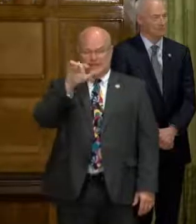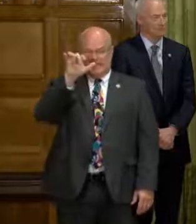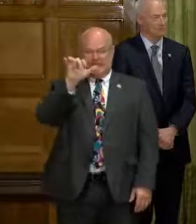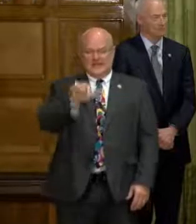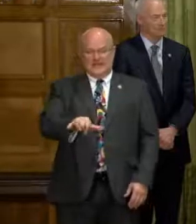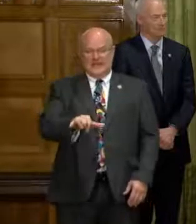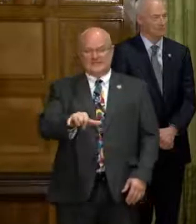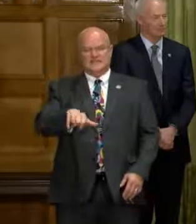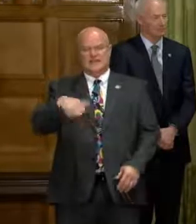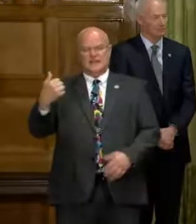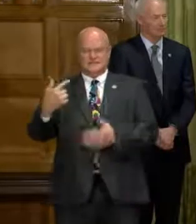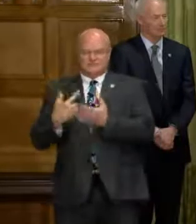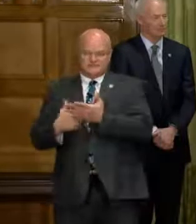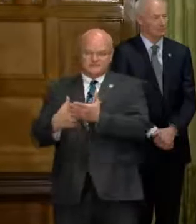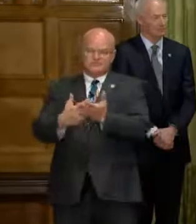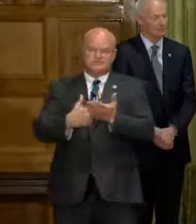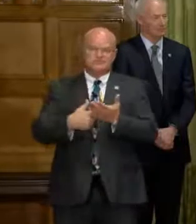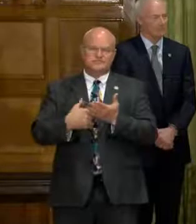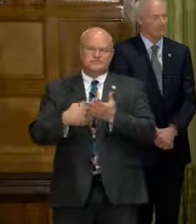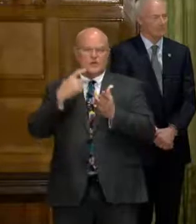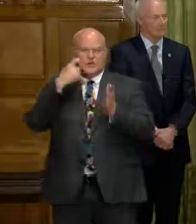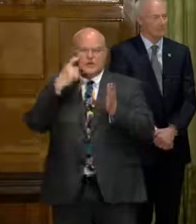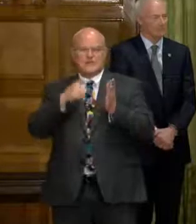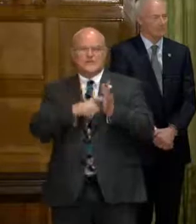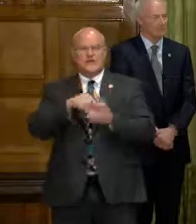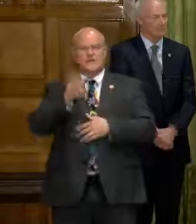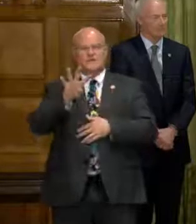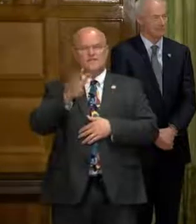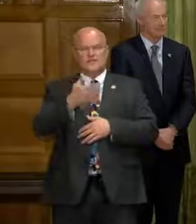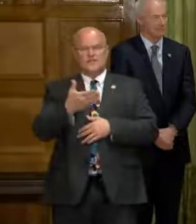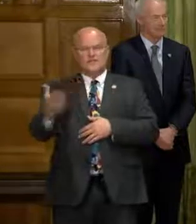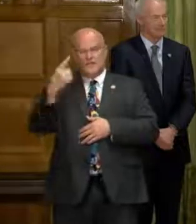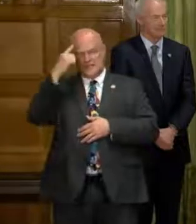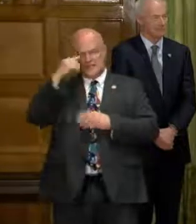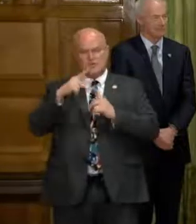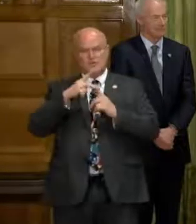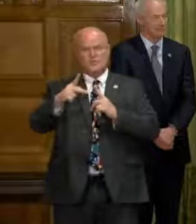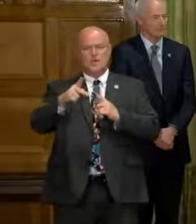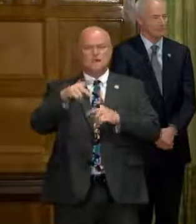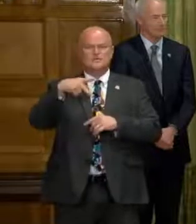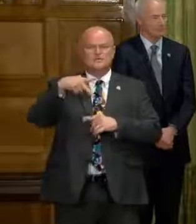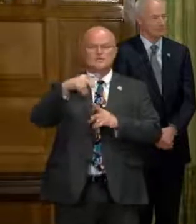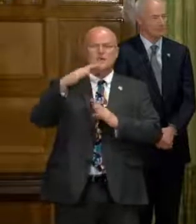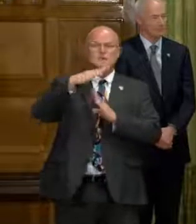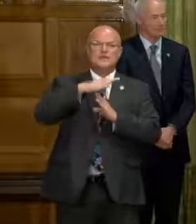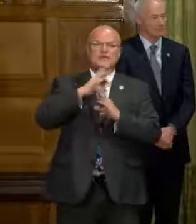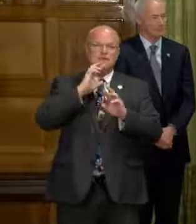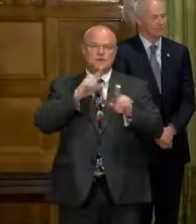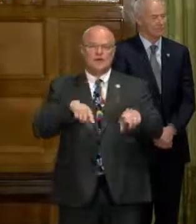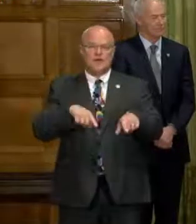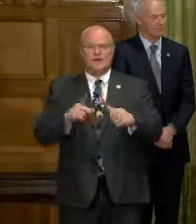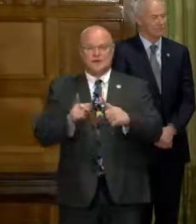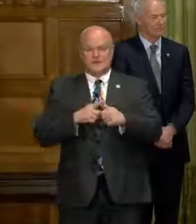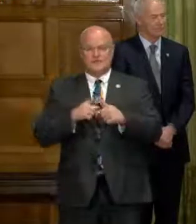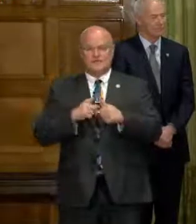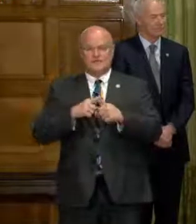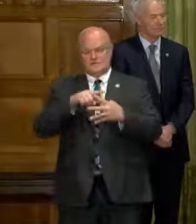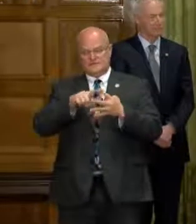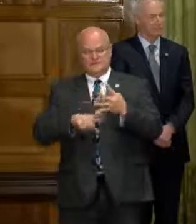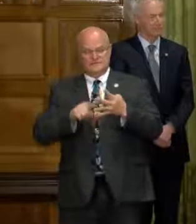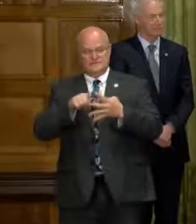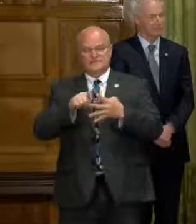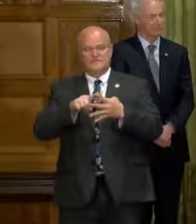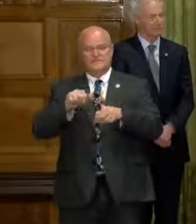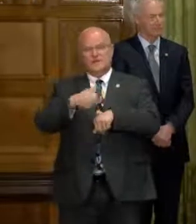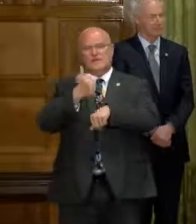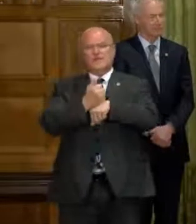other discussions, we identified 4 priorities for post-peak response. First is restoring the